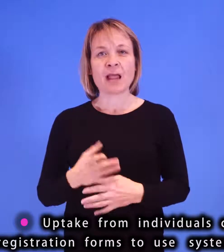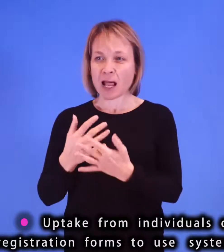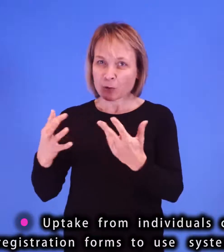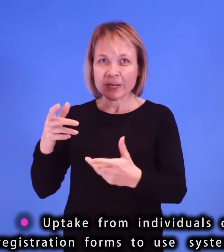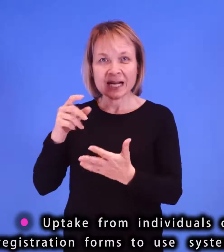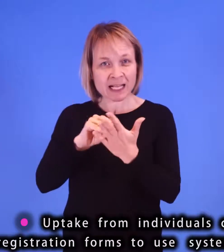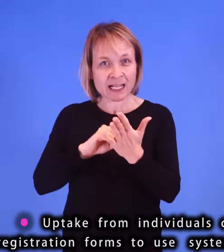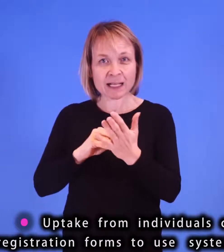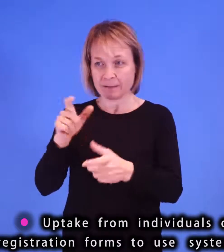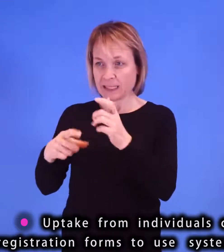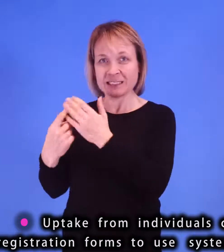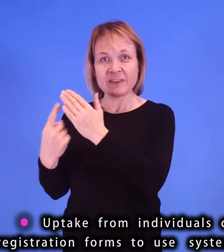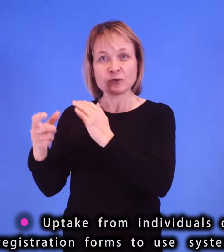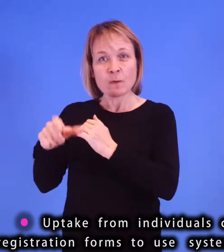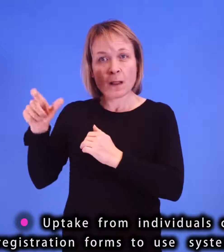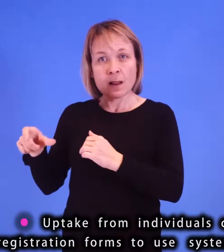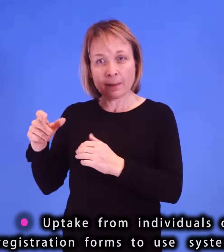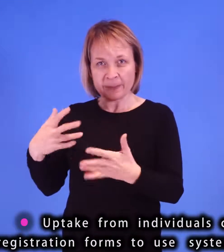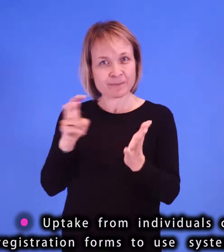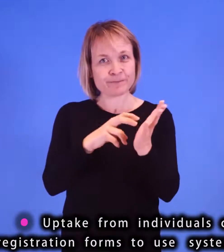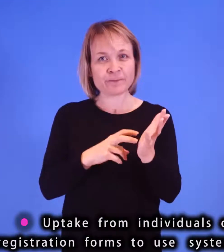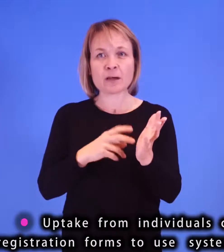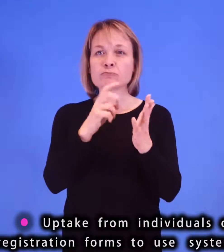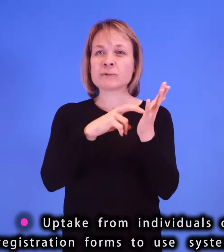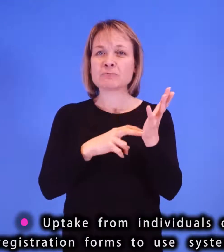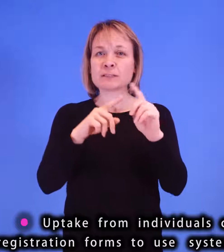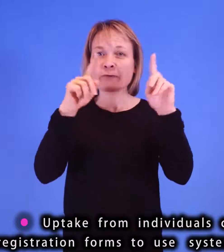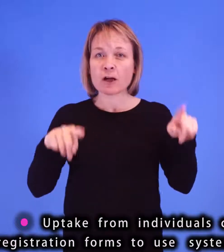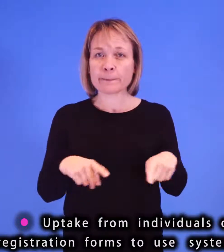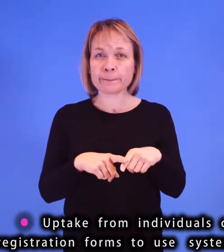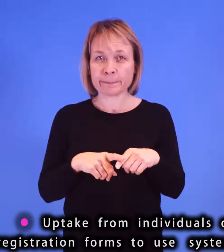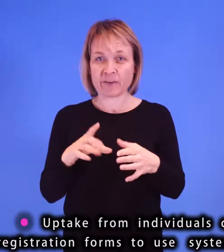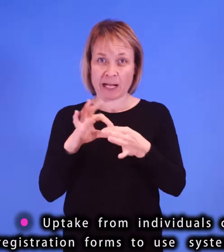Uptake from individuals completing registration forms to use systems of working.